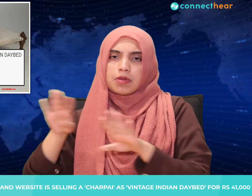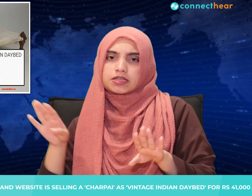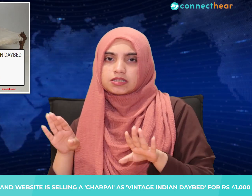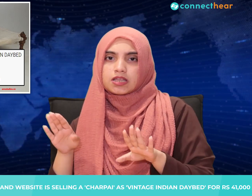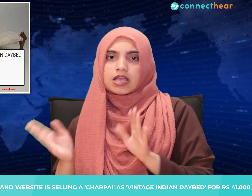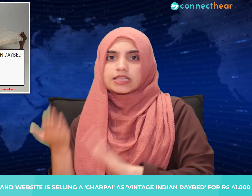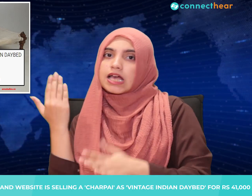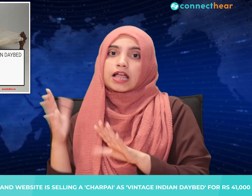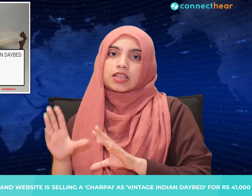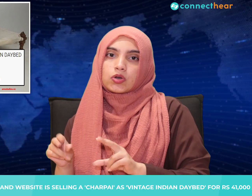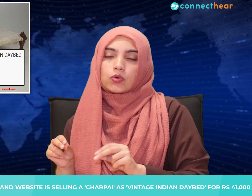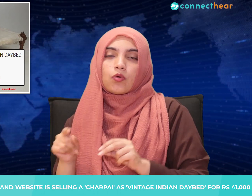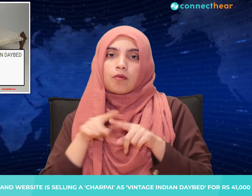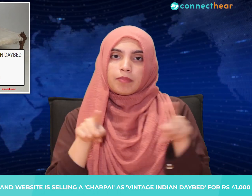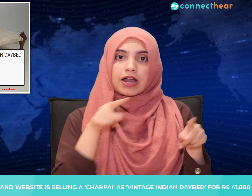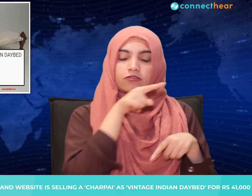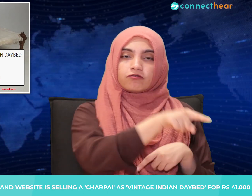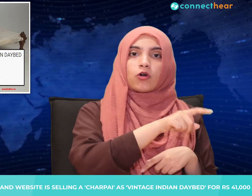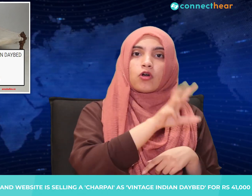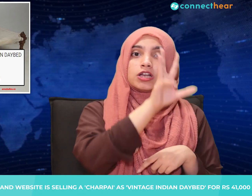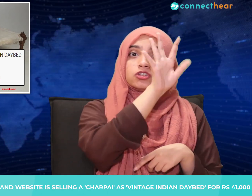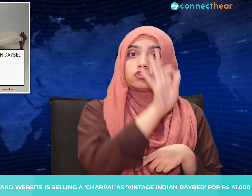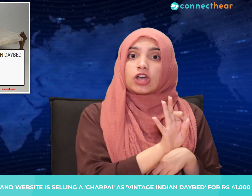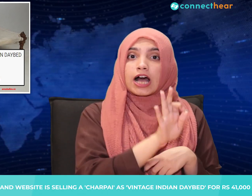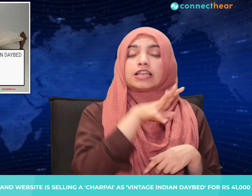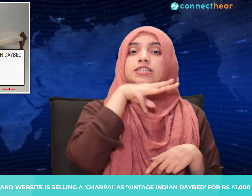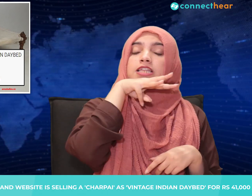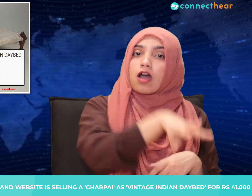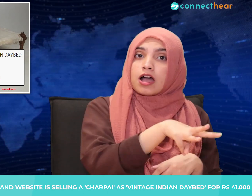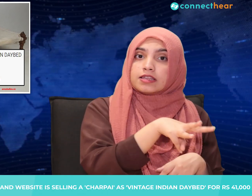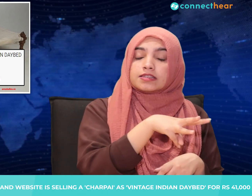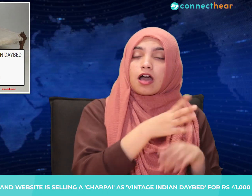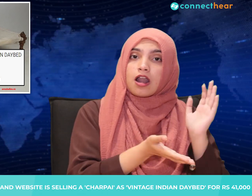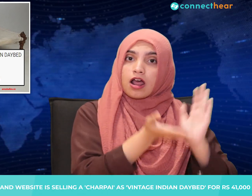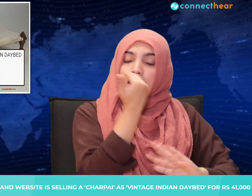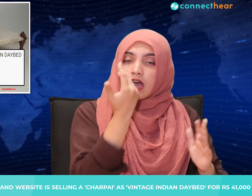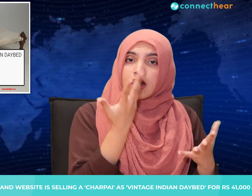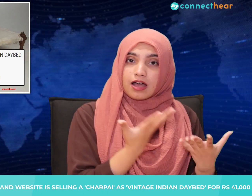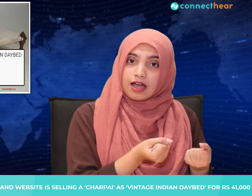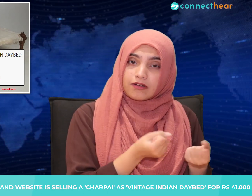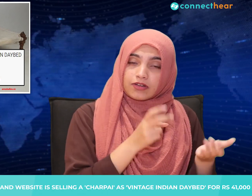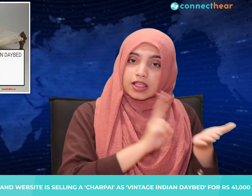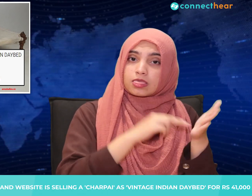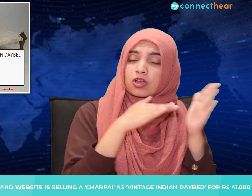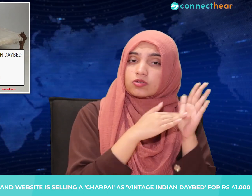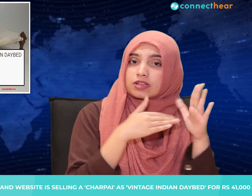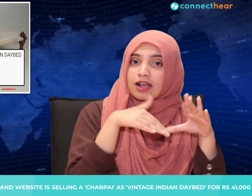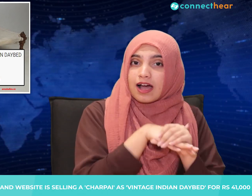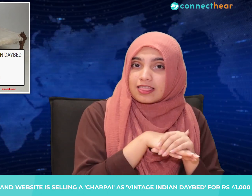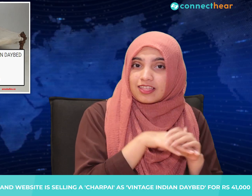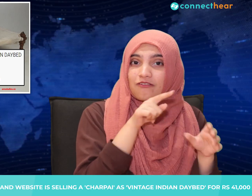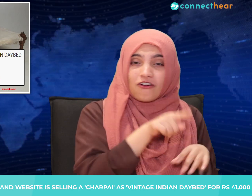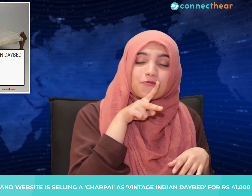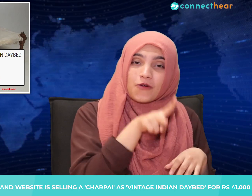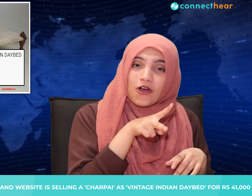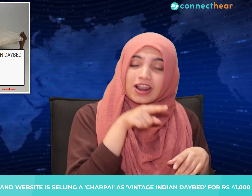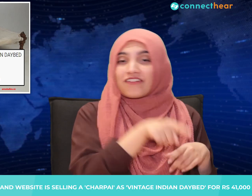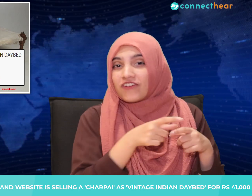For those unfamiliar with charpai or charpoy, as it's called in some places, here's a dictionary definition according